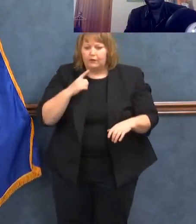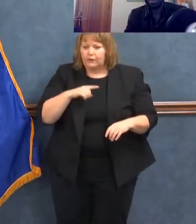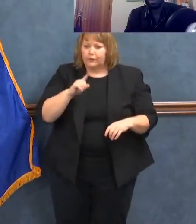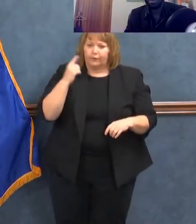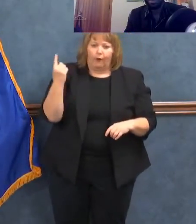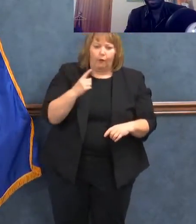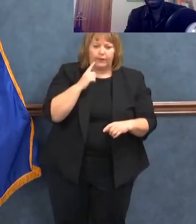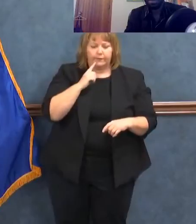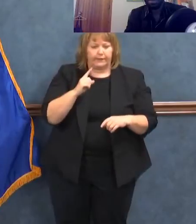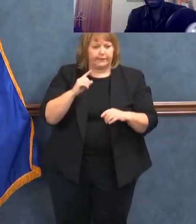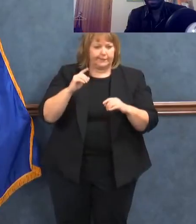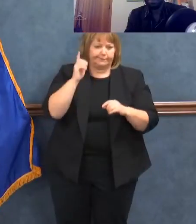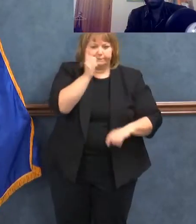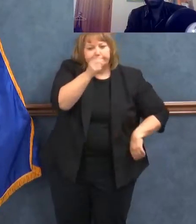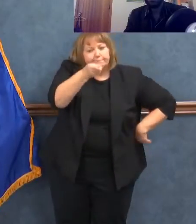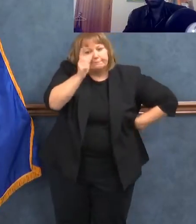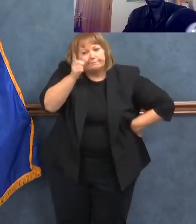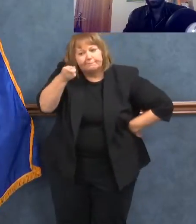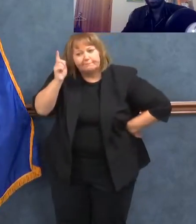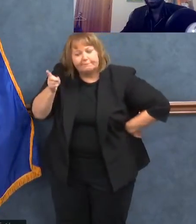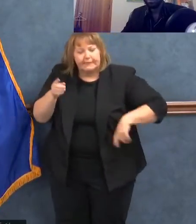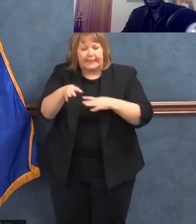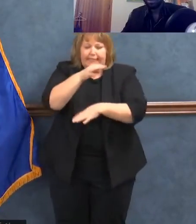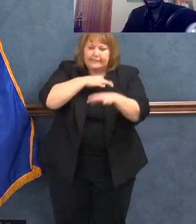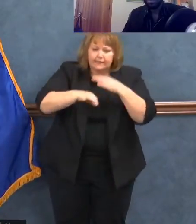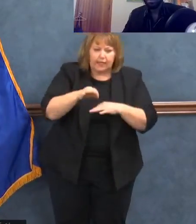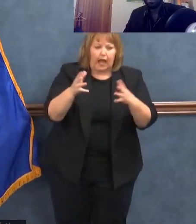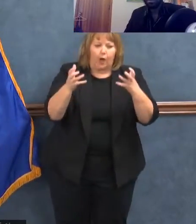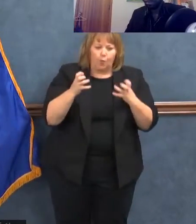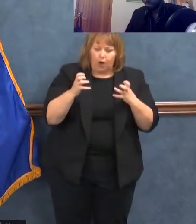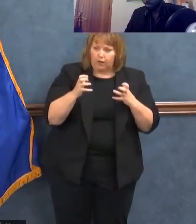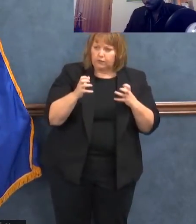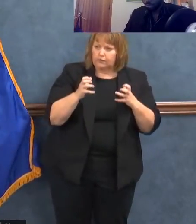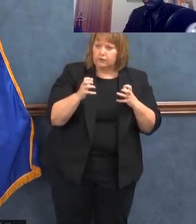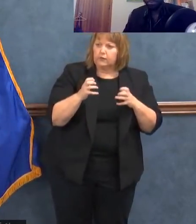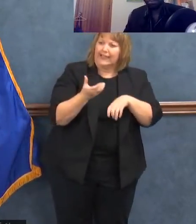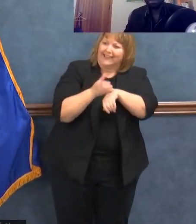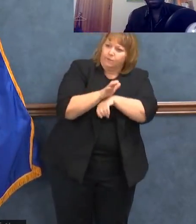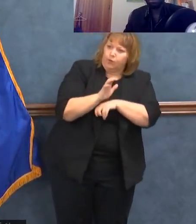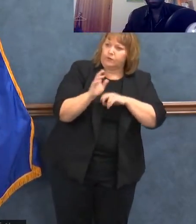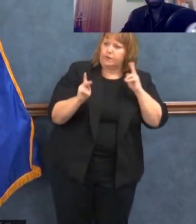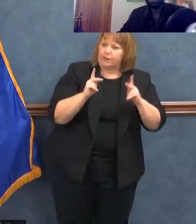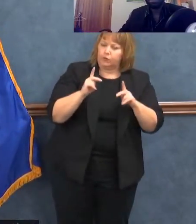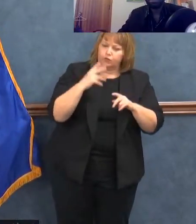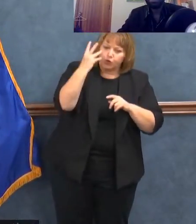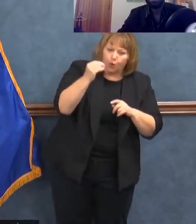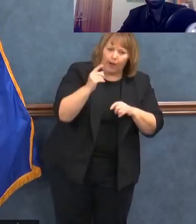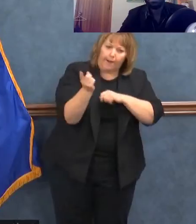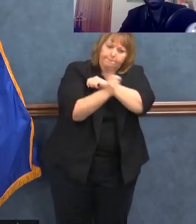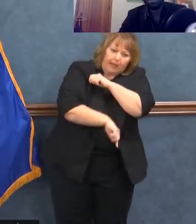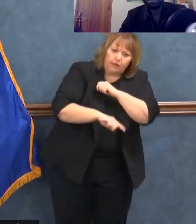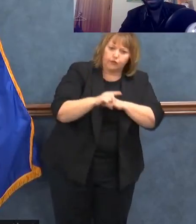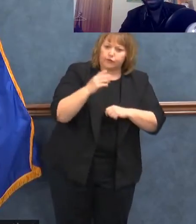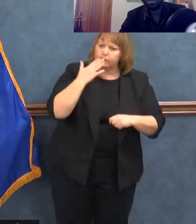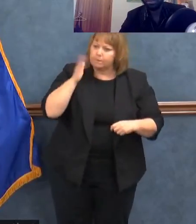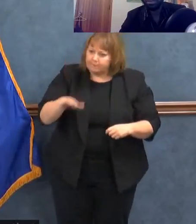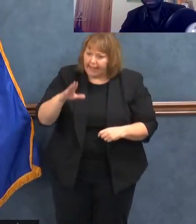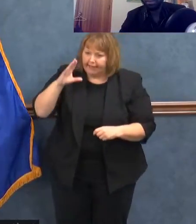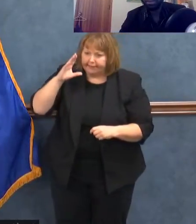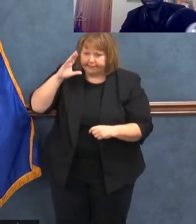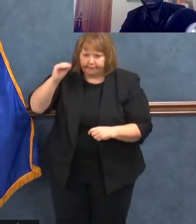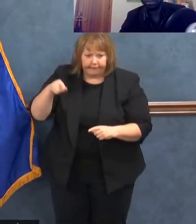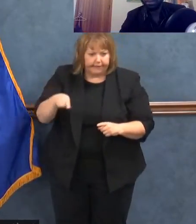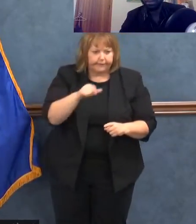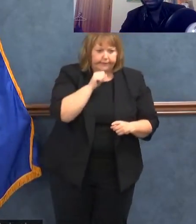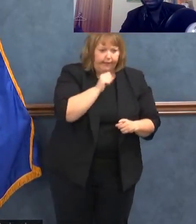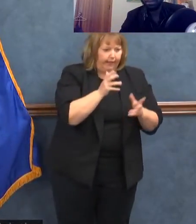I need enforcement officers that are going to go out and punish the bad guys and not punish the good guys. That's why I